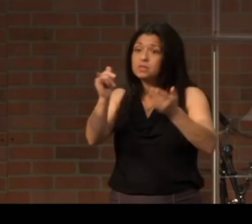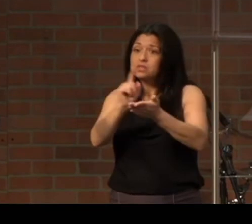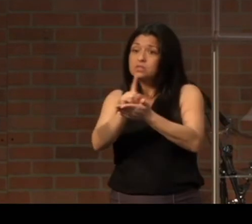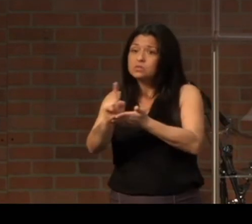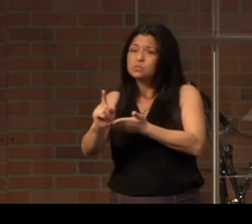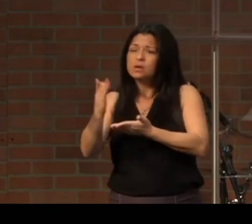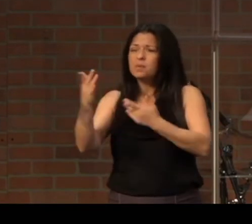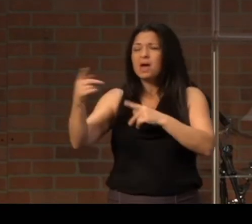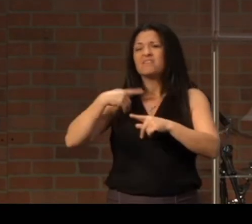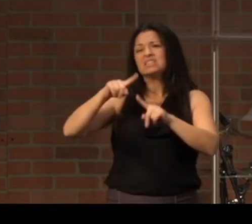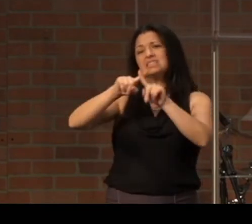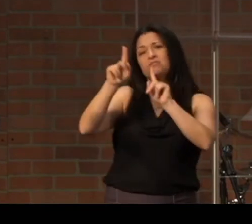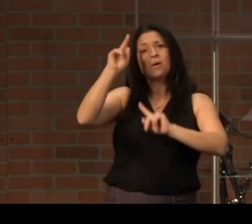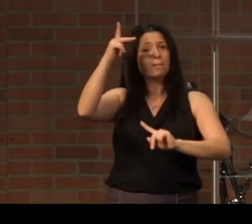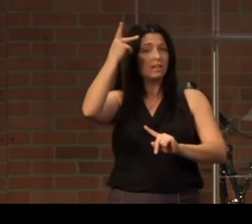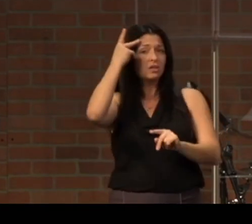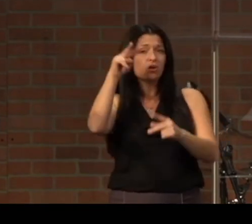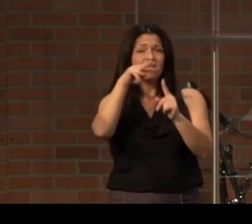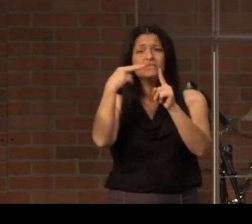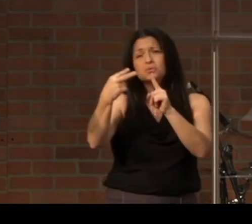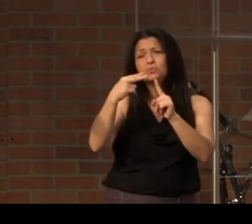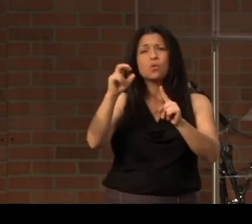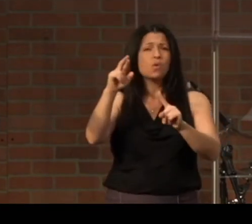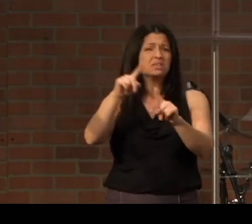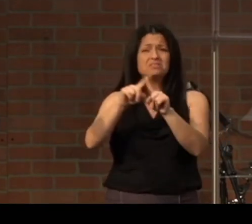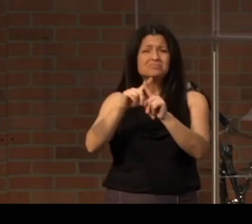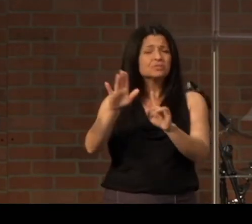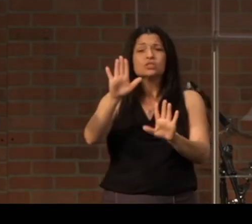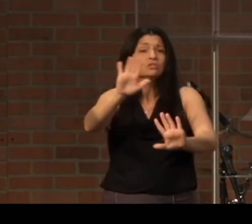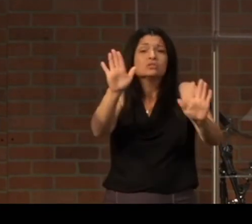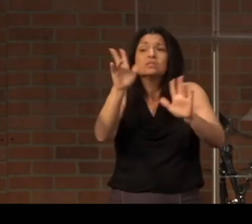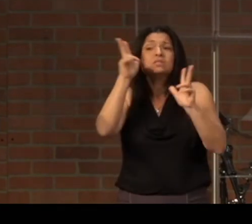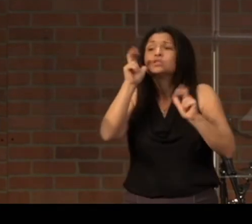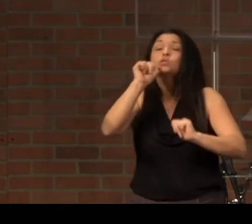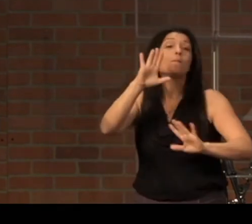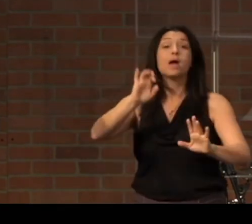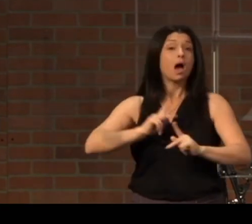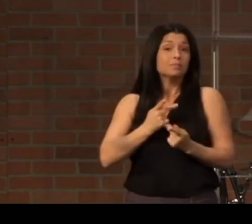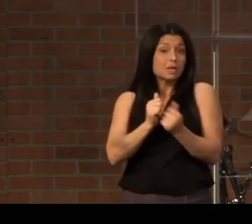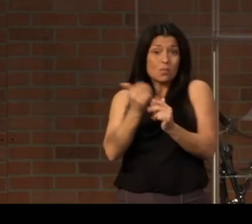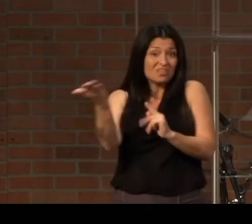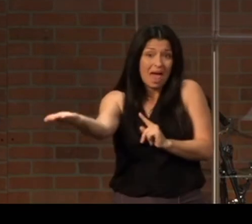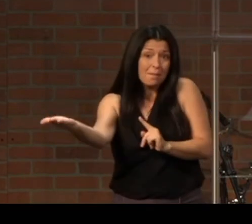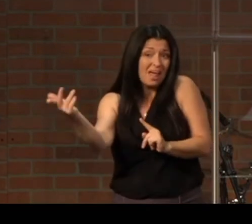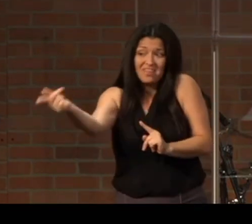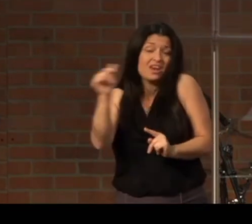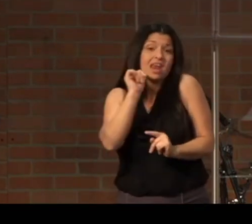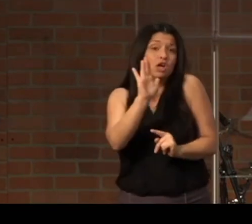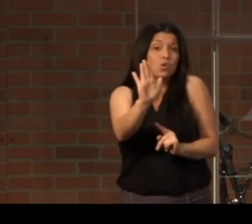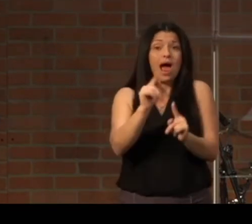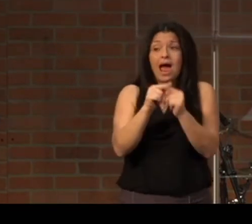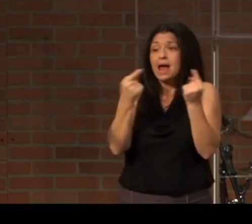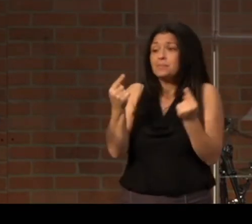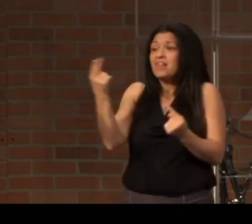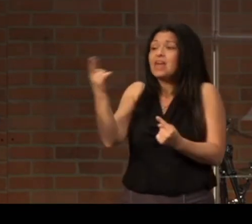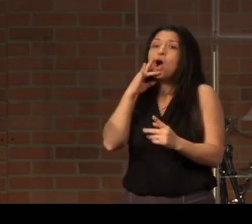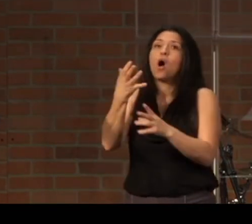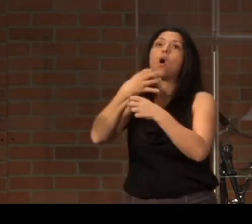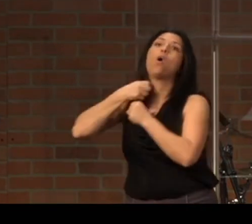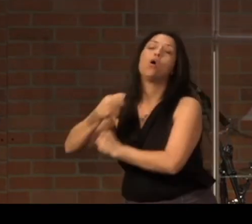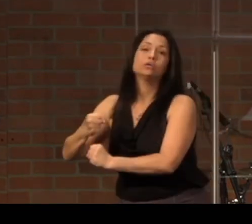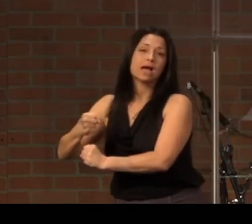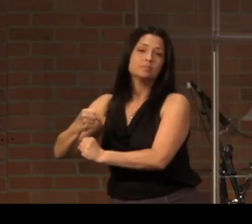different political views or other things, listen, don't get upset with them. They're not your enemy. They're held captive by our enemy.